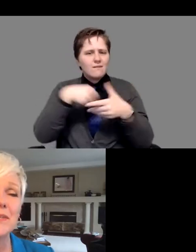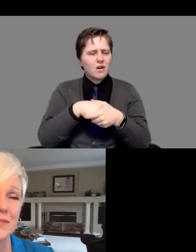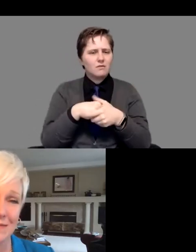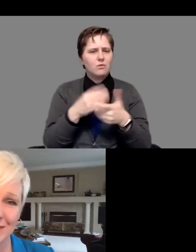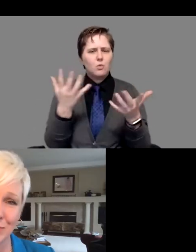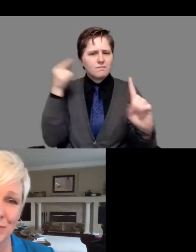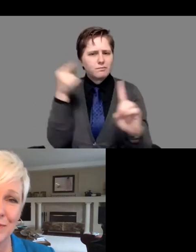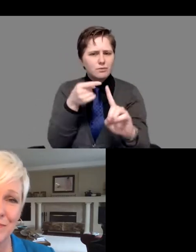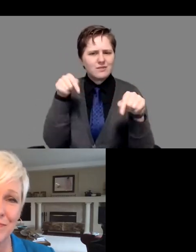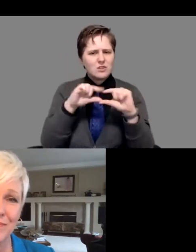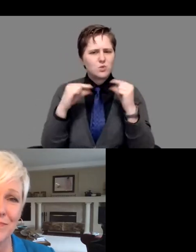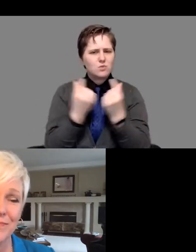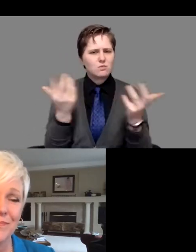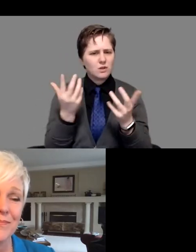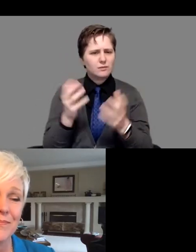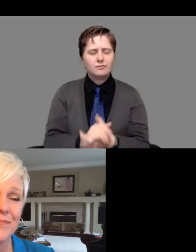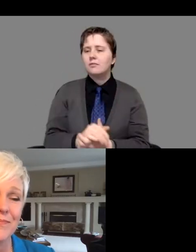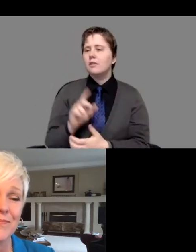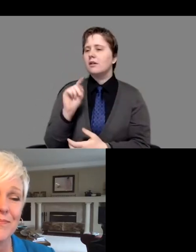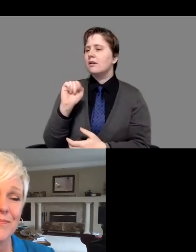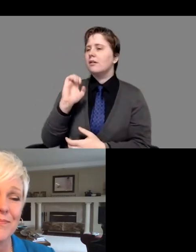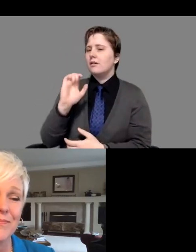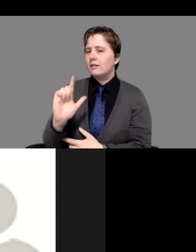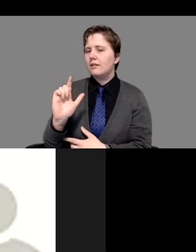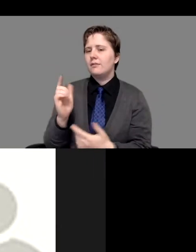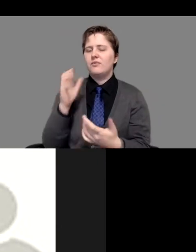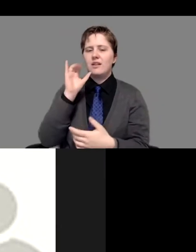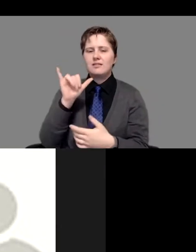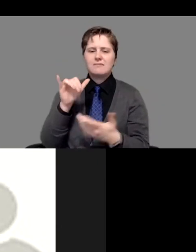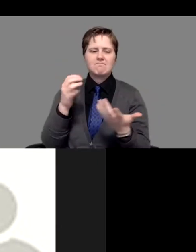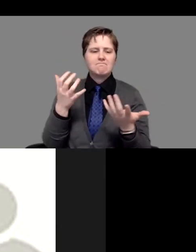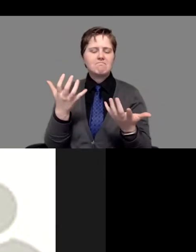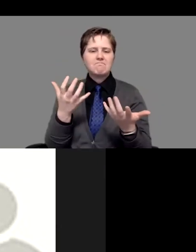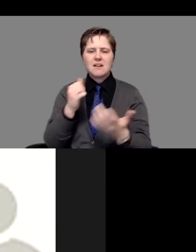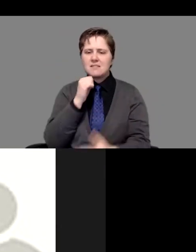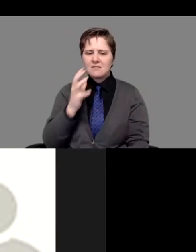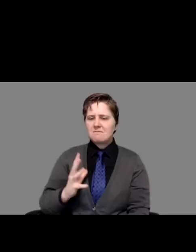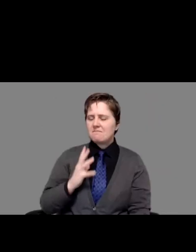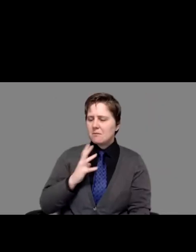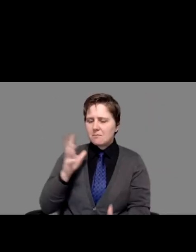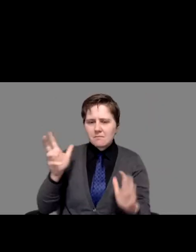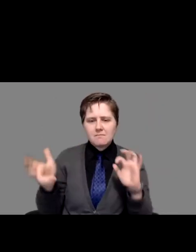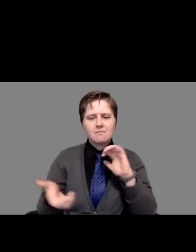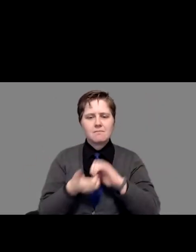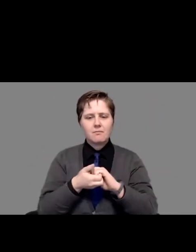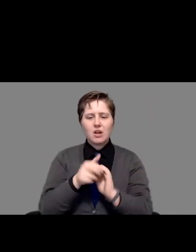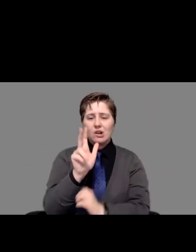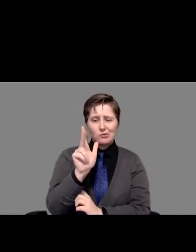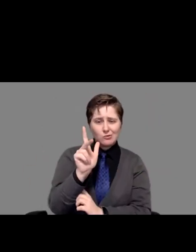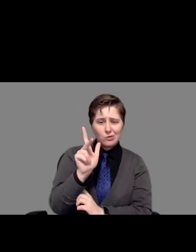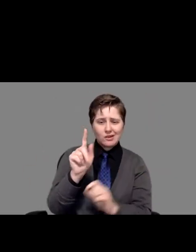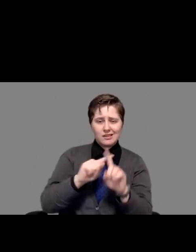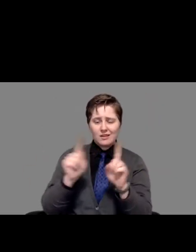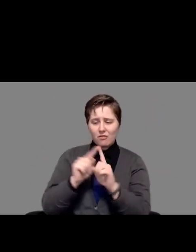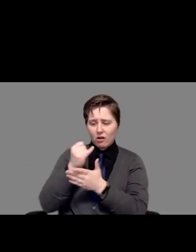the mission of this group? TACKLE is a somewhat informal alliance of 23 arts and